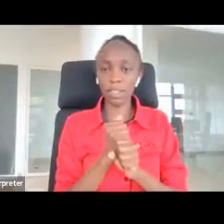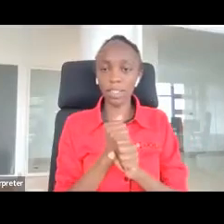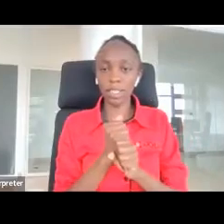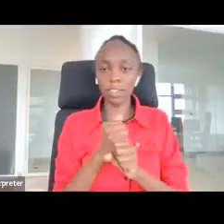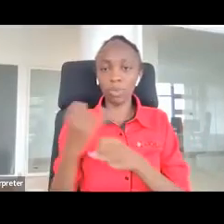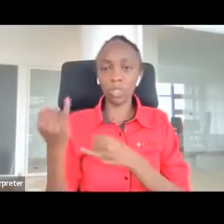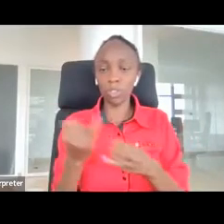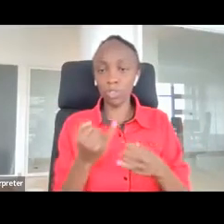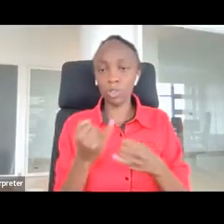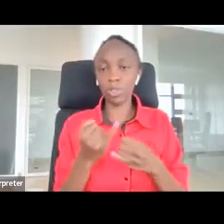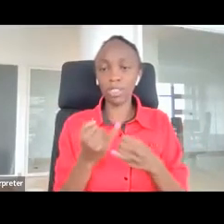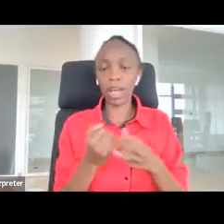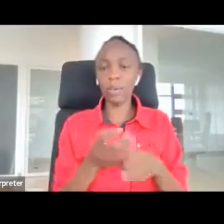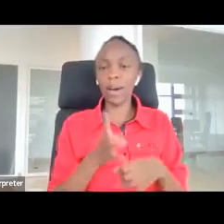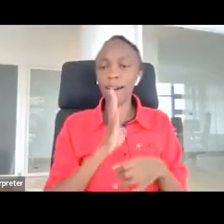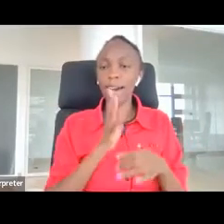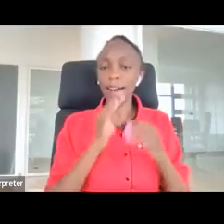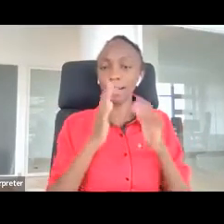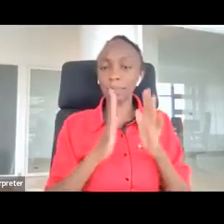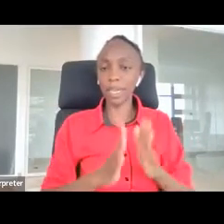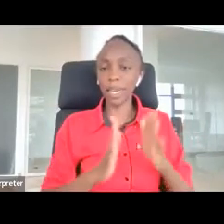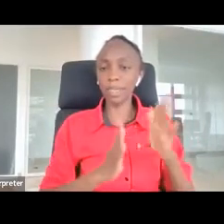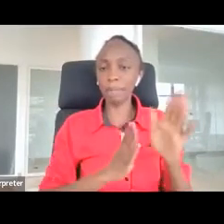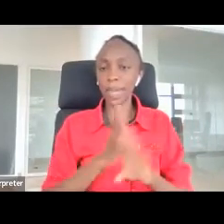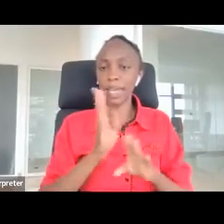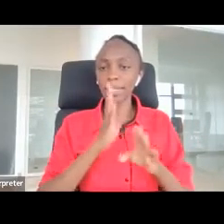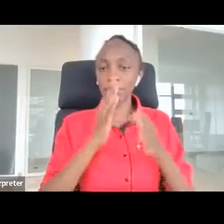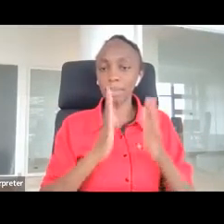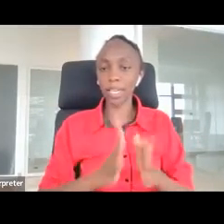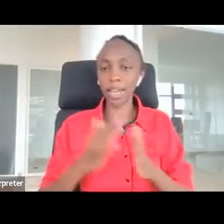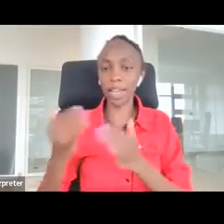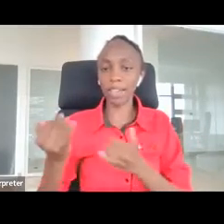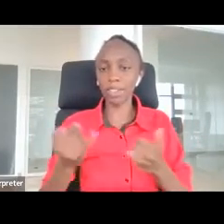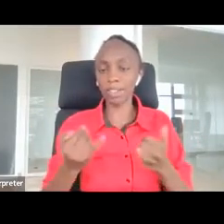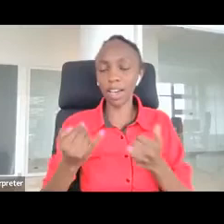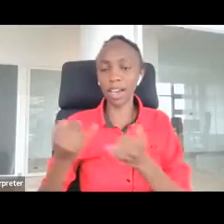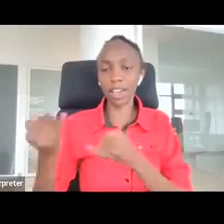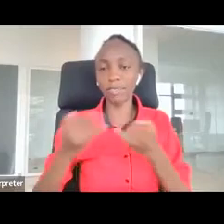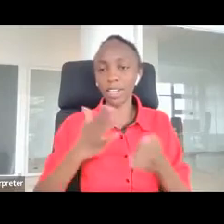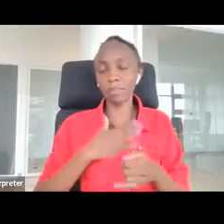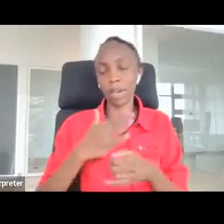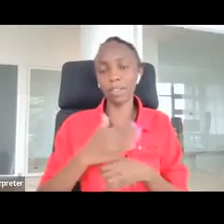speaker, I want to invite my colleague, Emilia.